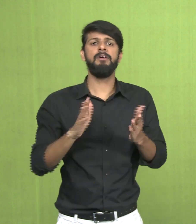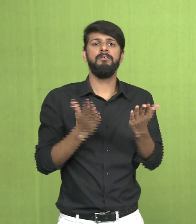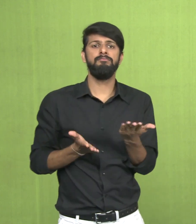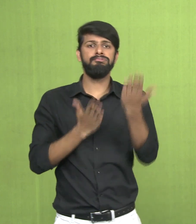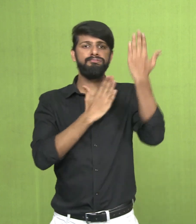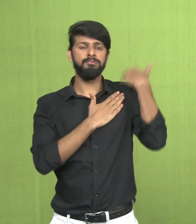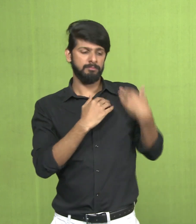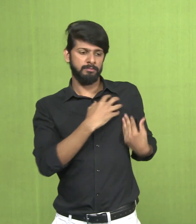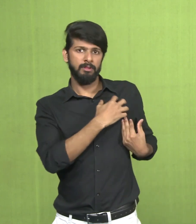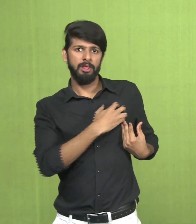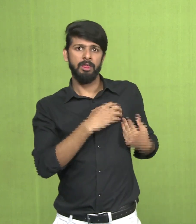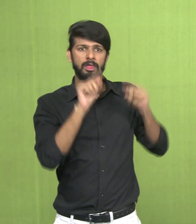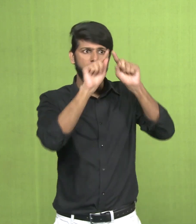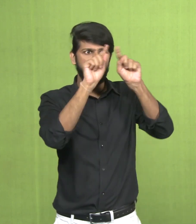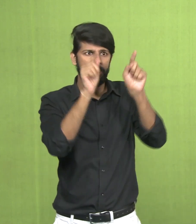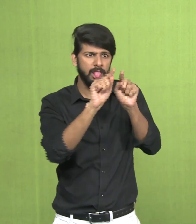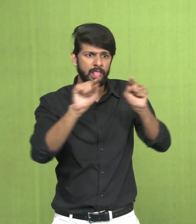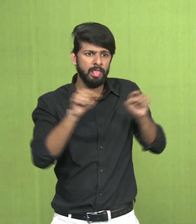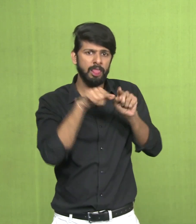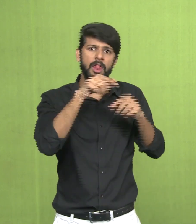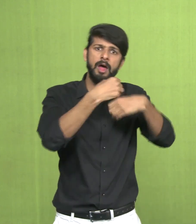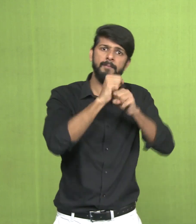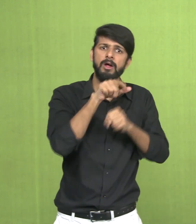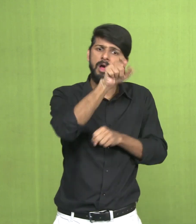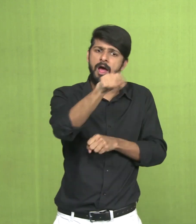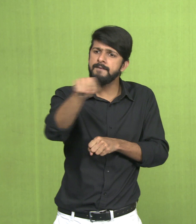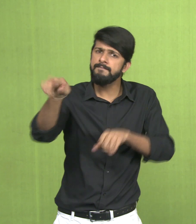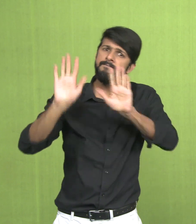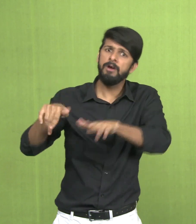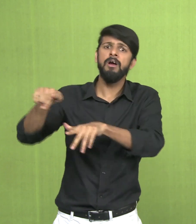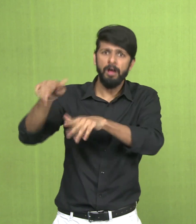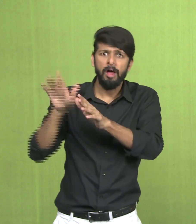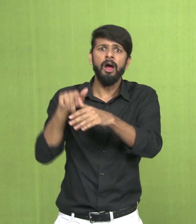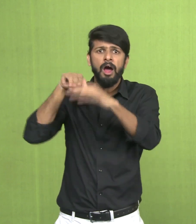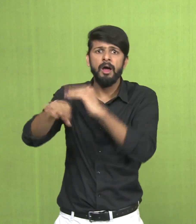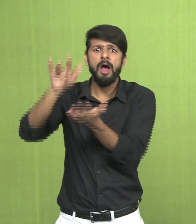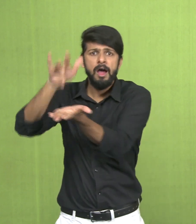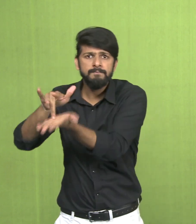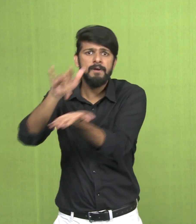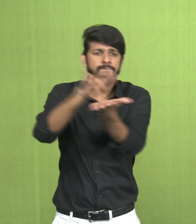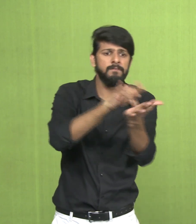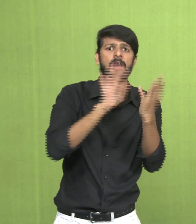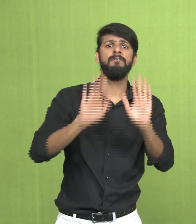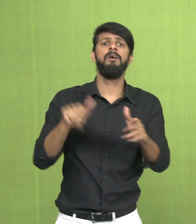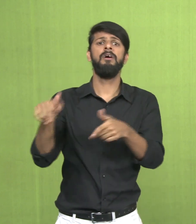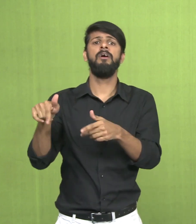is Kuwait and Iraq now, and the trefoil motif has been found in